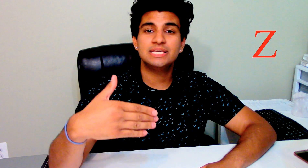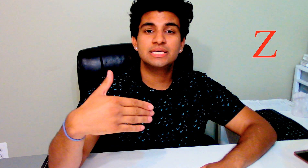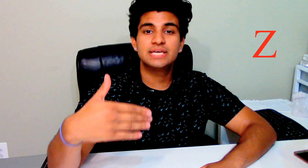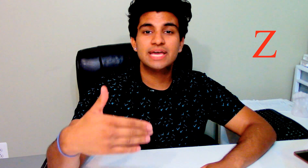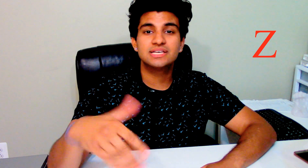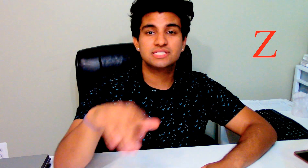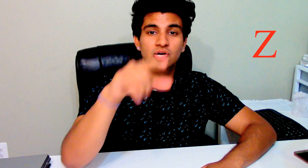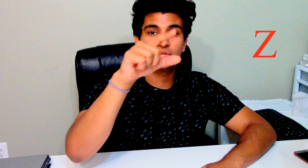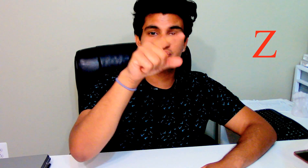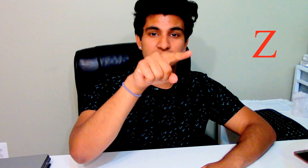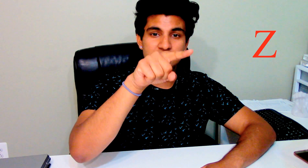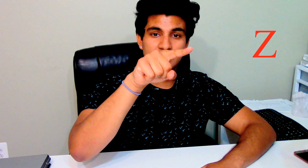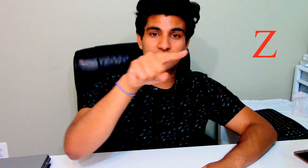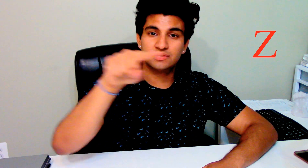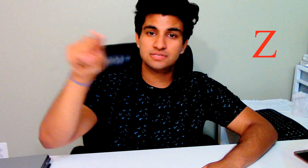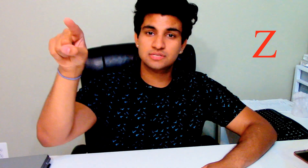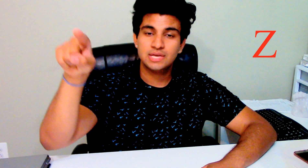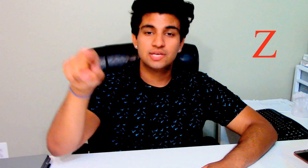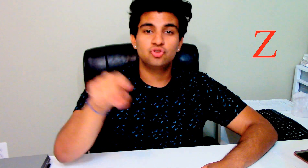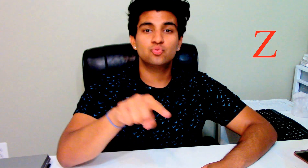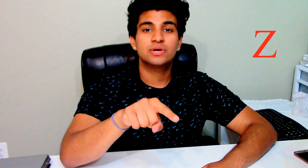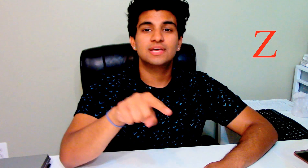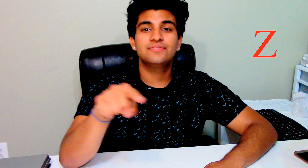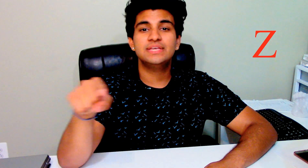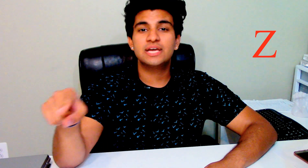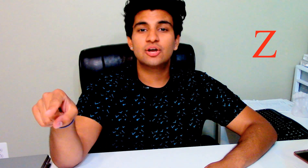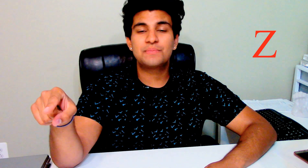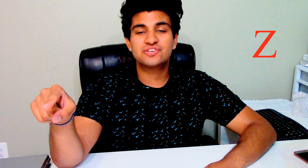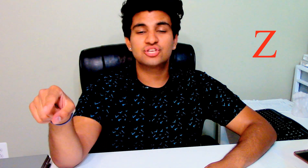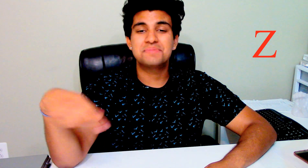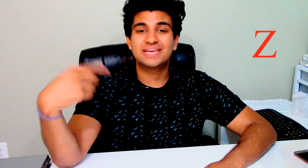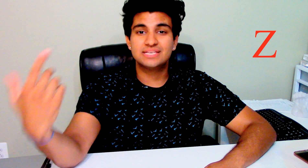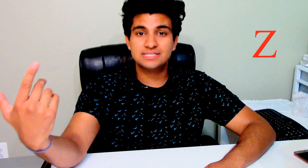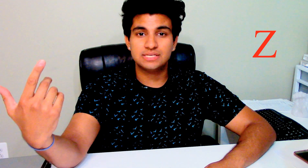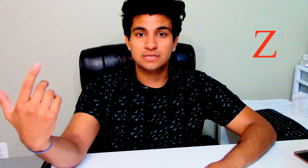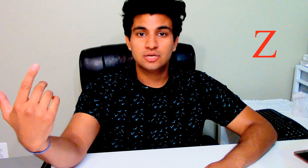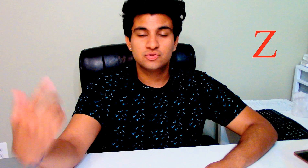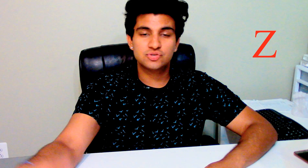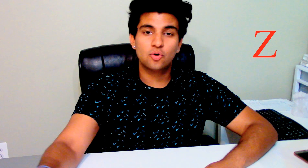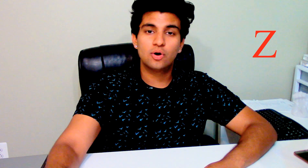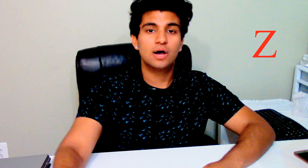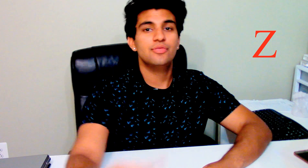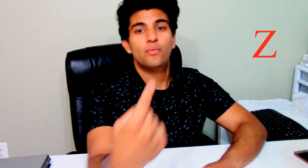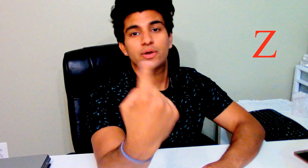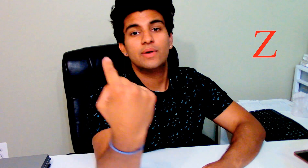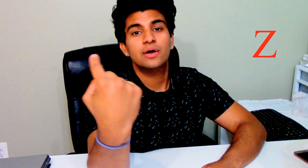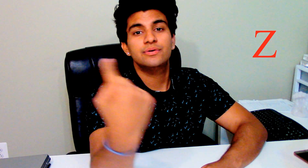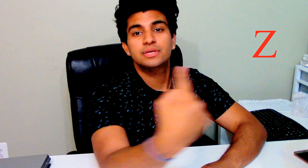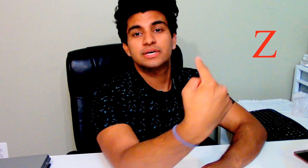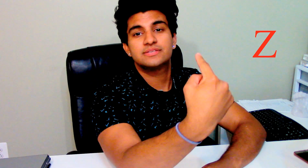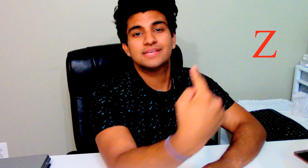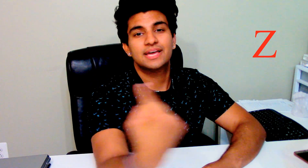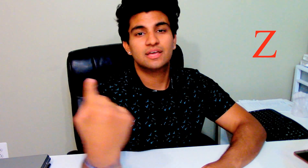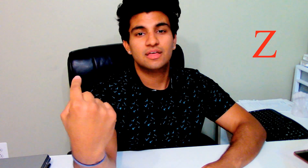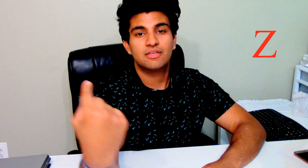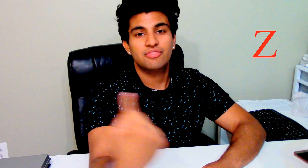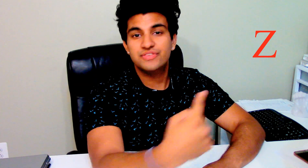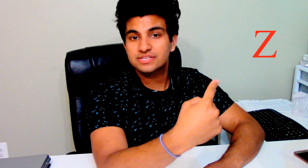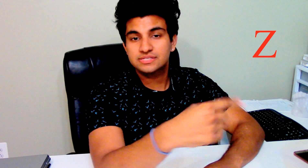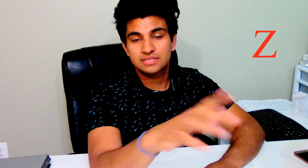in ASL is just like this. You, in the air, imagine you make a Z. So, other way around, it's like this. And